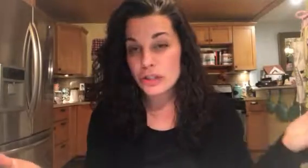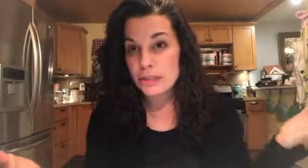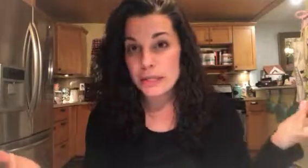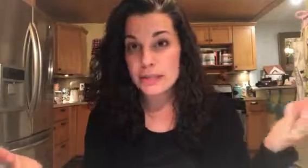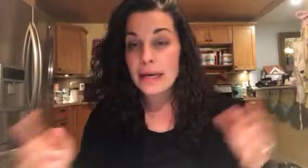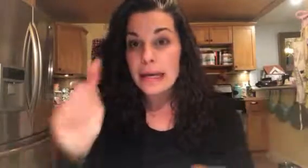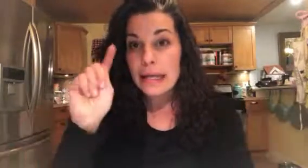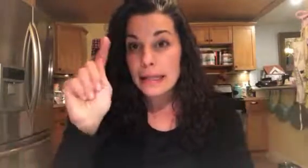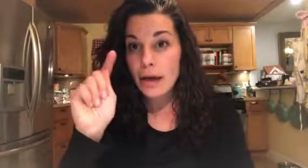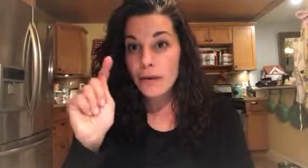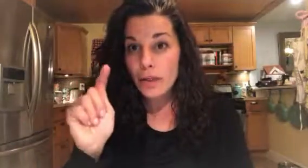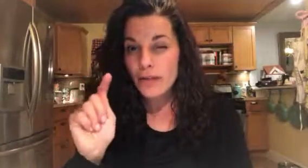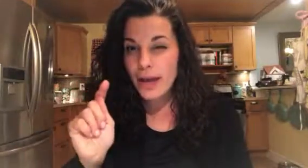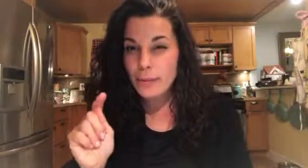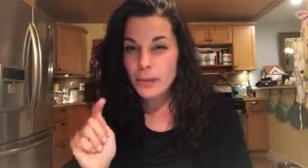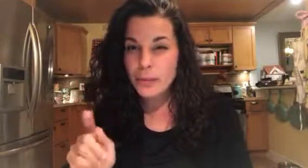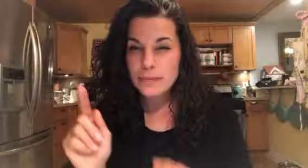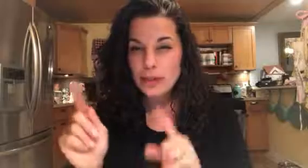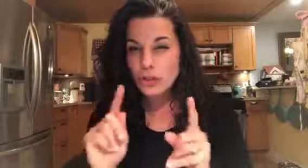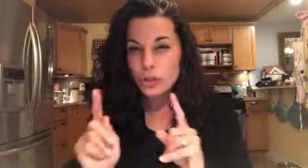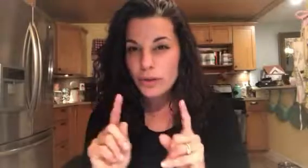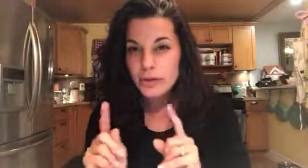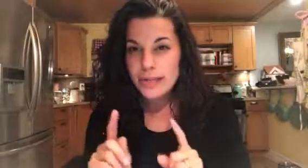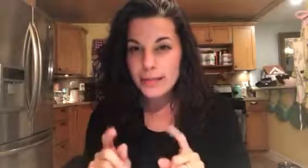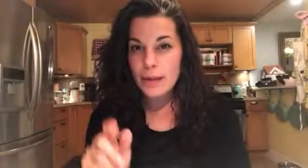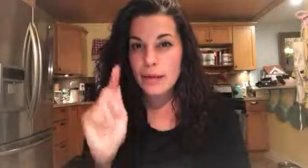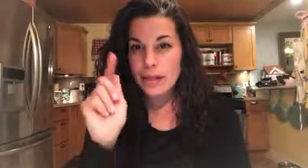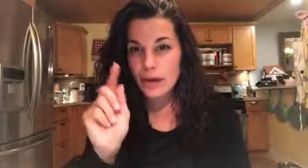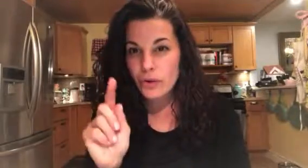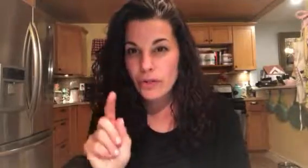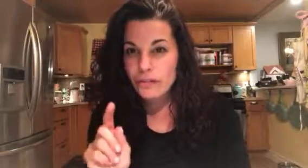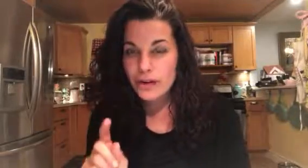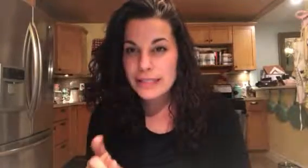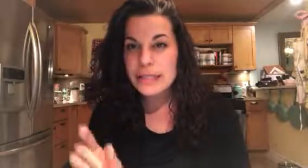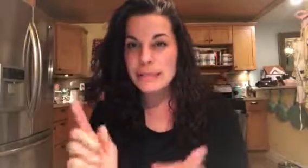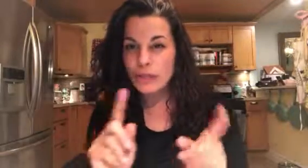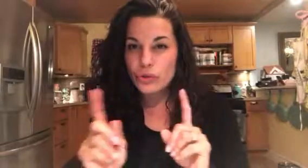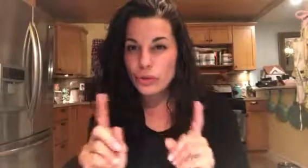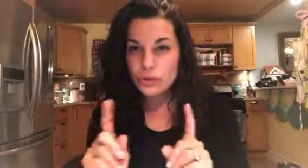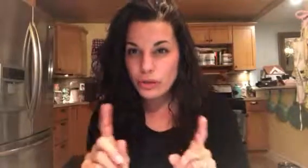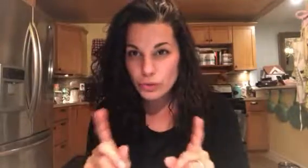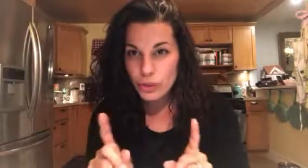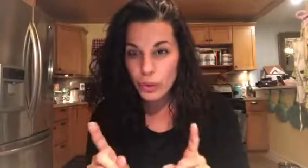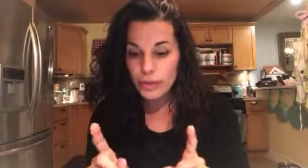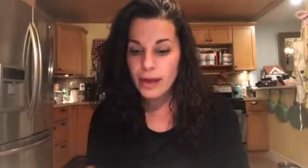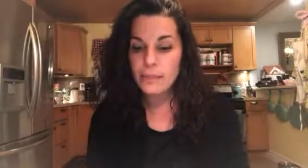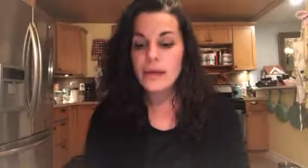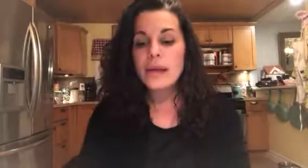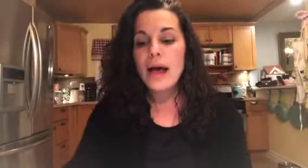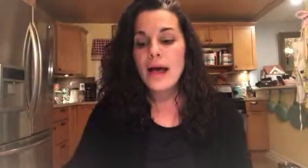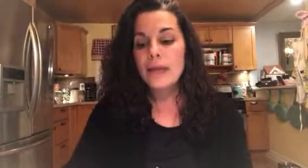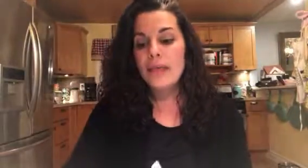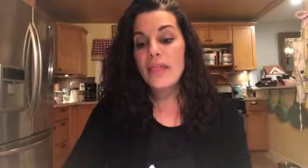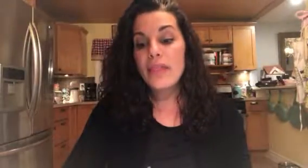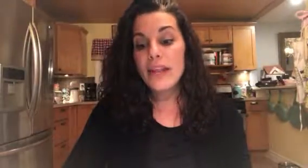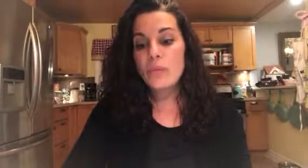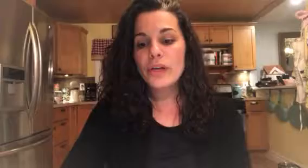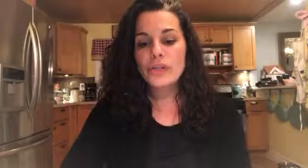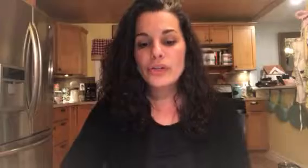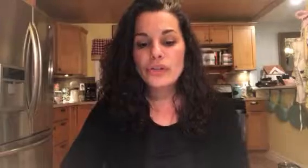just means click on all the vocabulary words, make sure you understand them, click on all the phrases, make sure you know them, and then I want you to turn